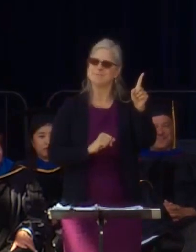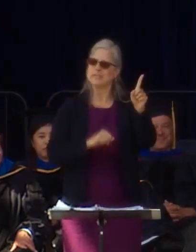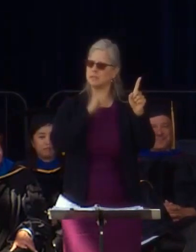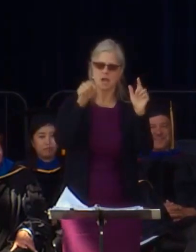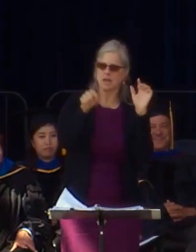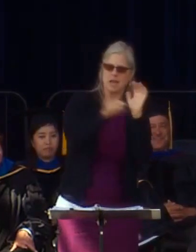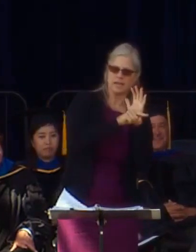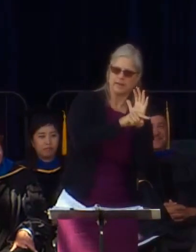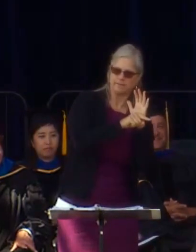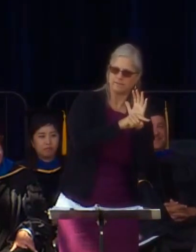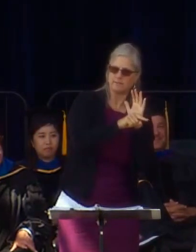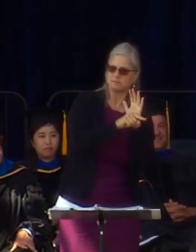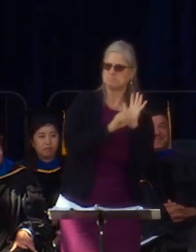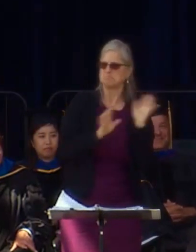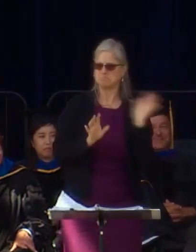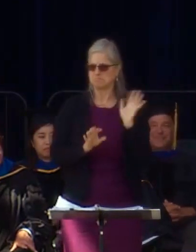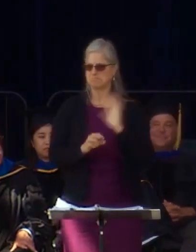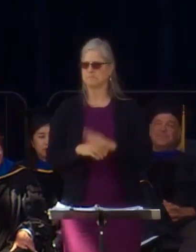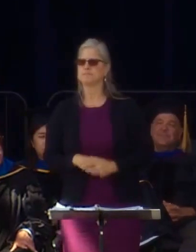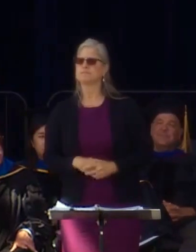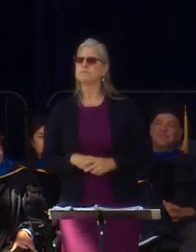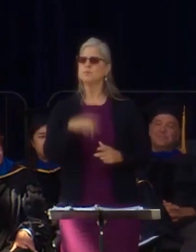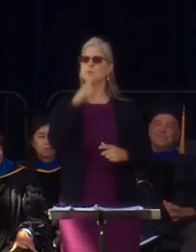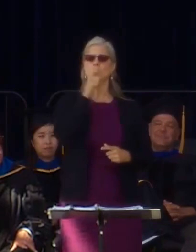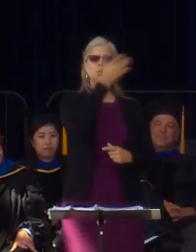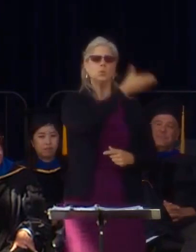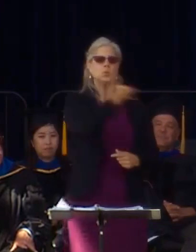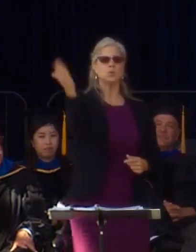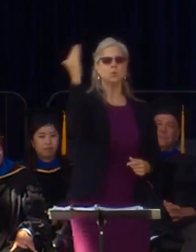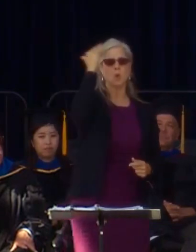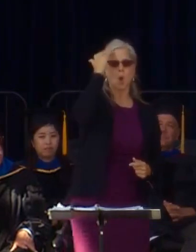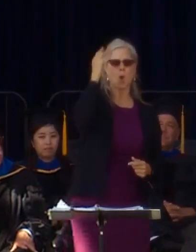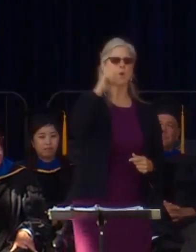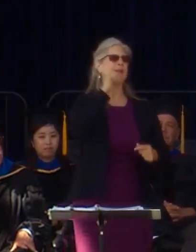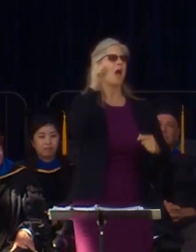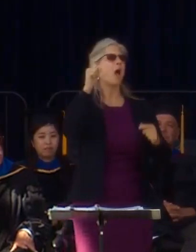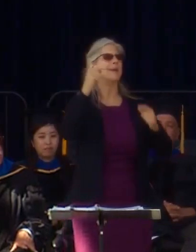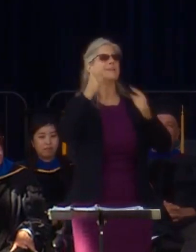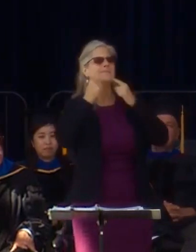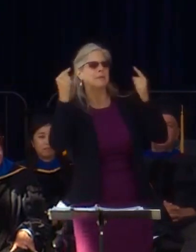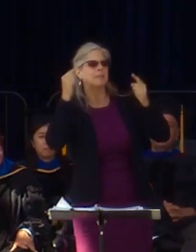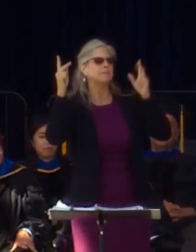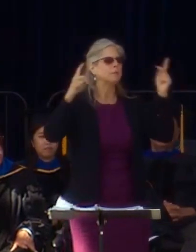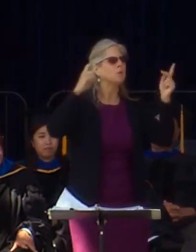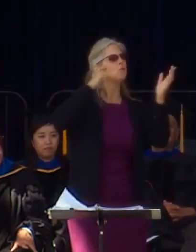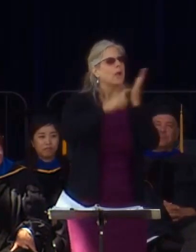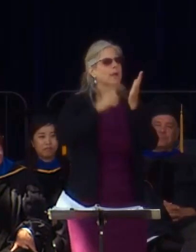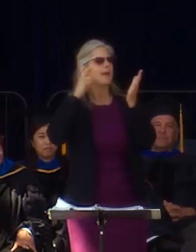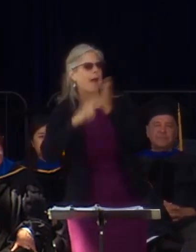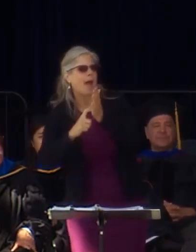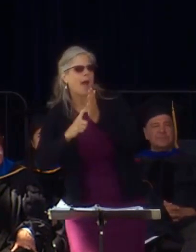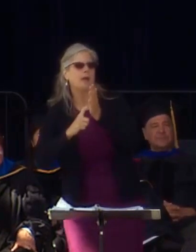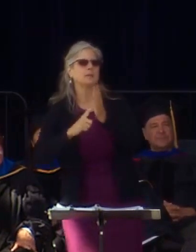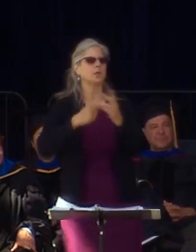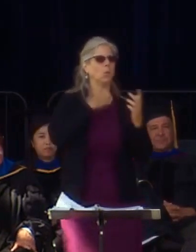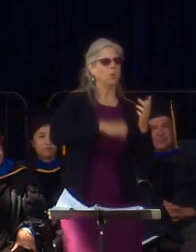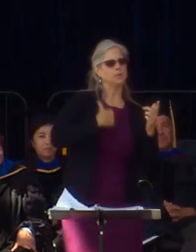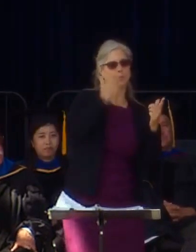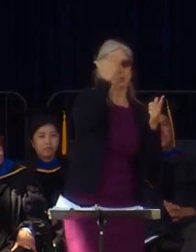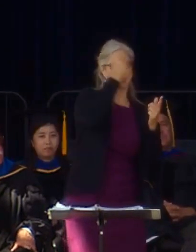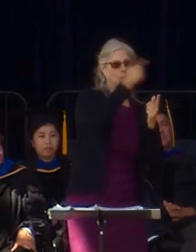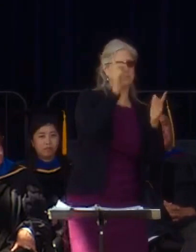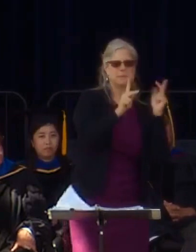the negative way that it might sound. Who you know is not the notable people who you recognize or wish you